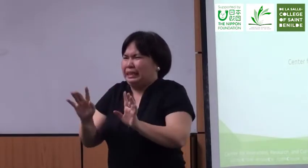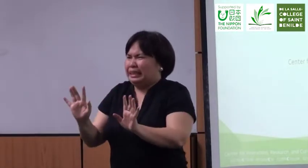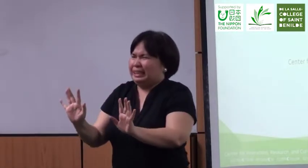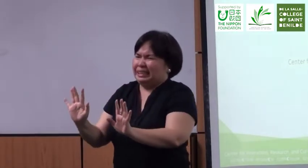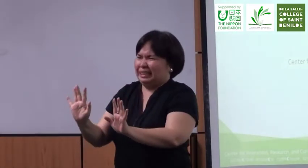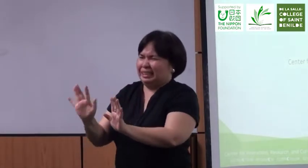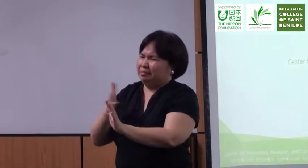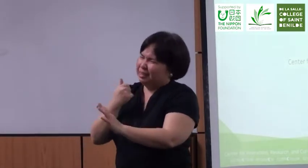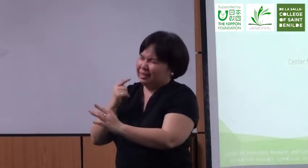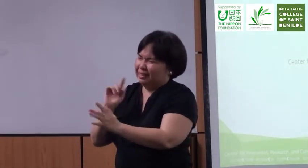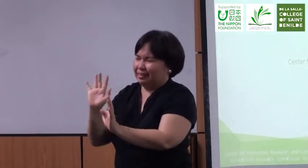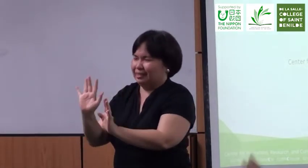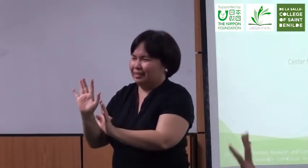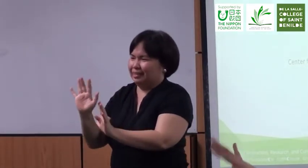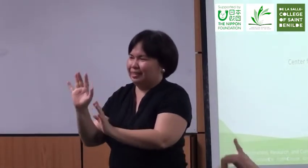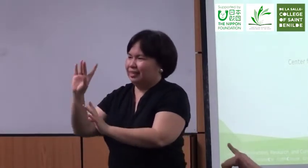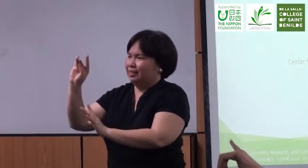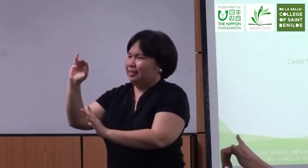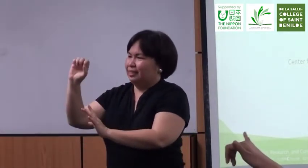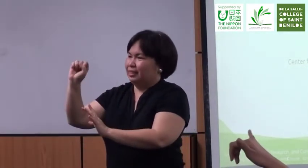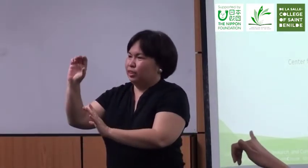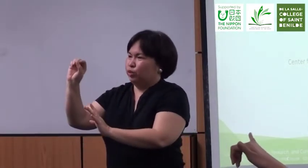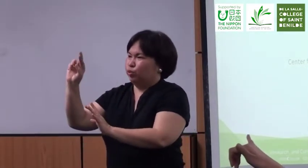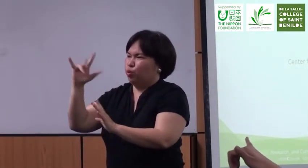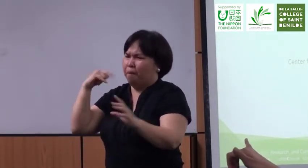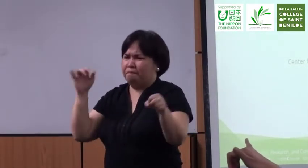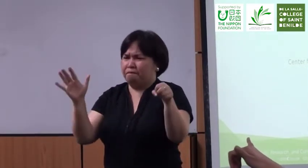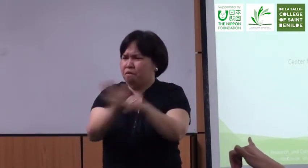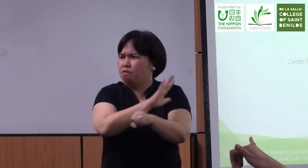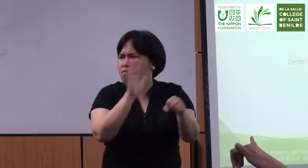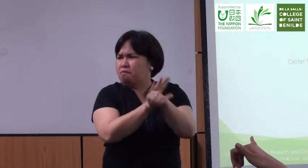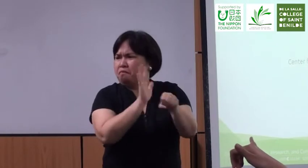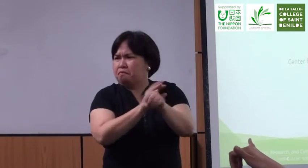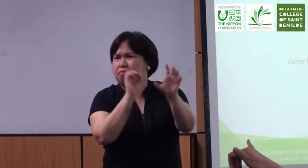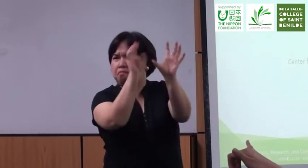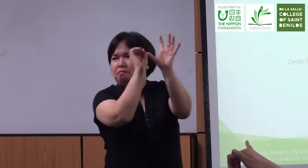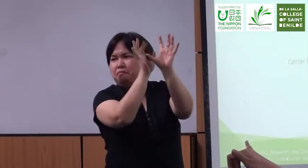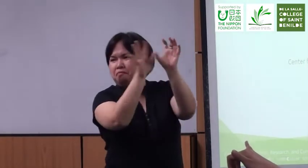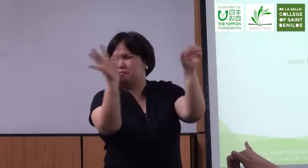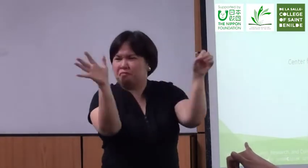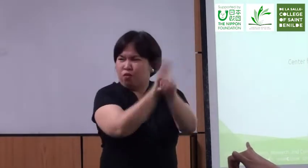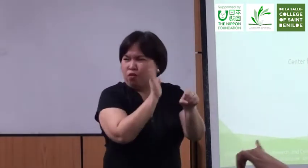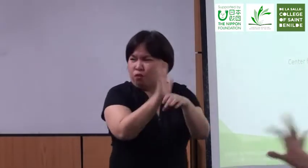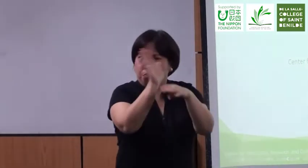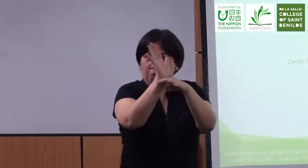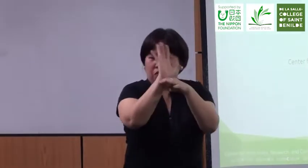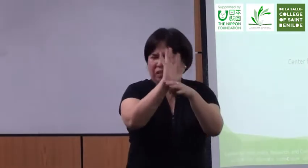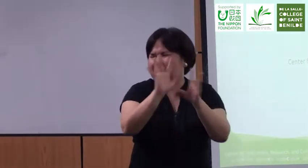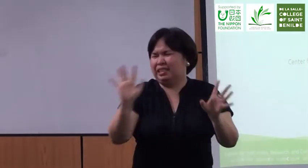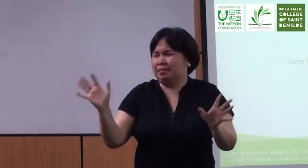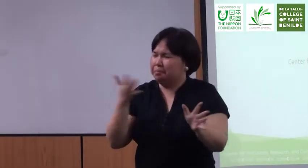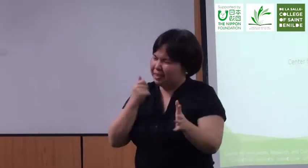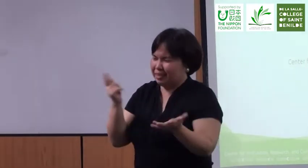eventually we will consume all hard disk space. So for